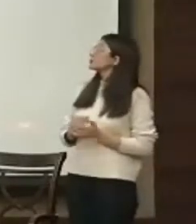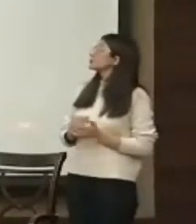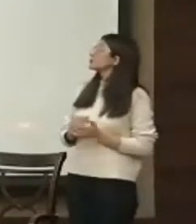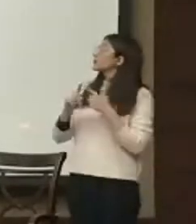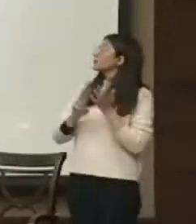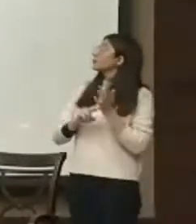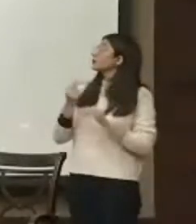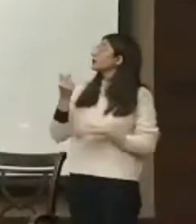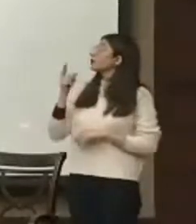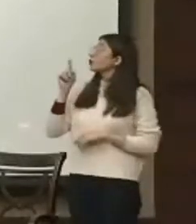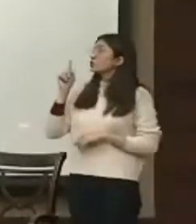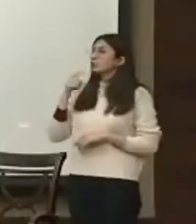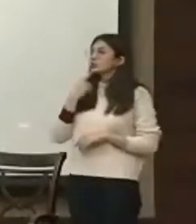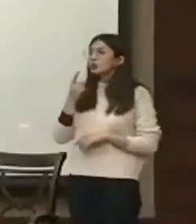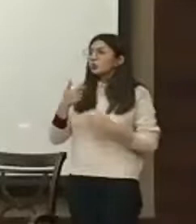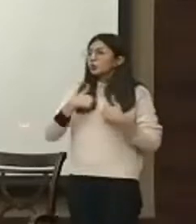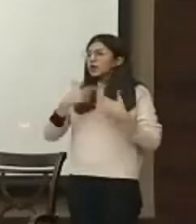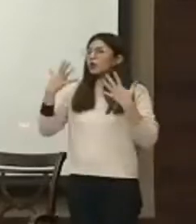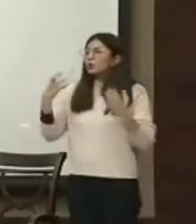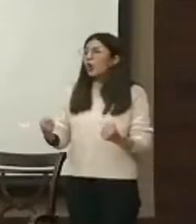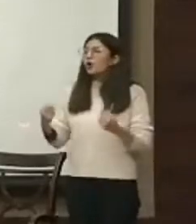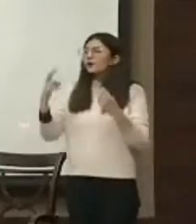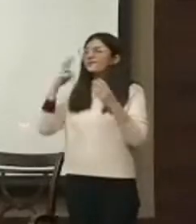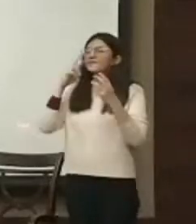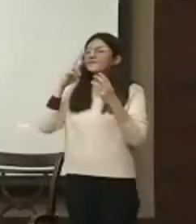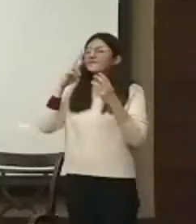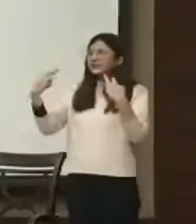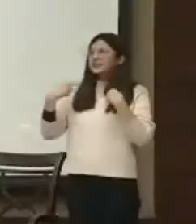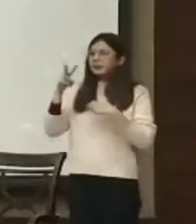We want visibility. Simple.